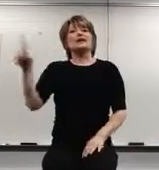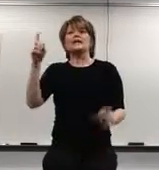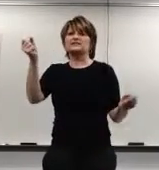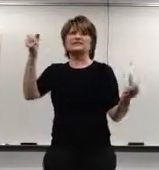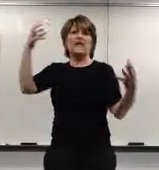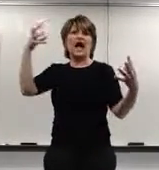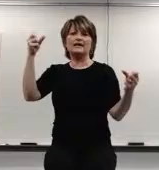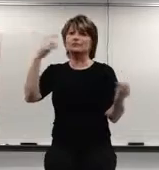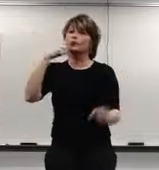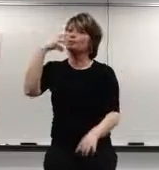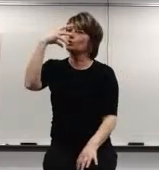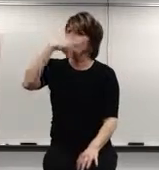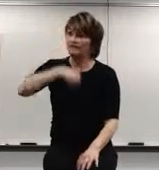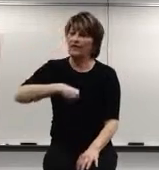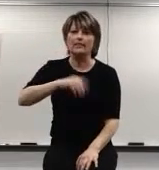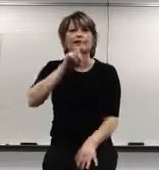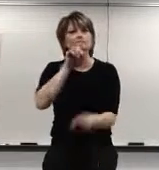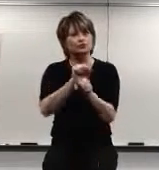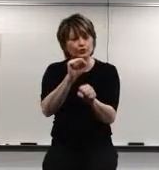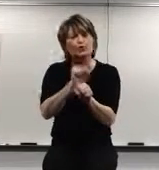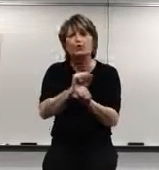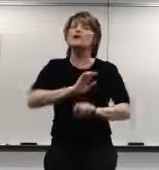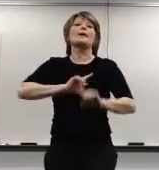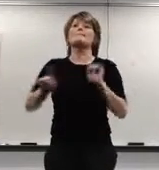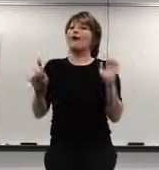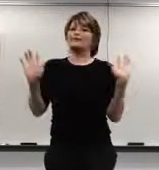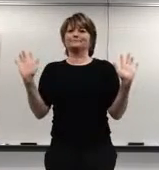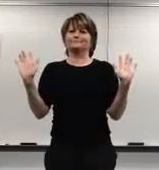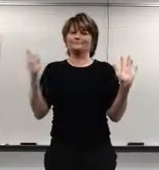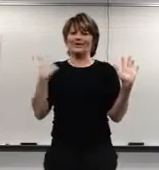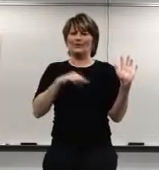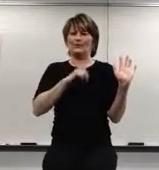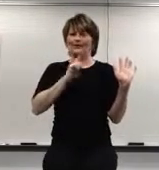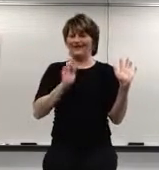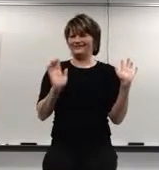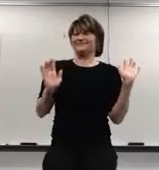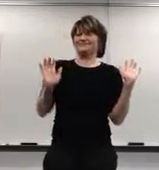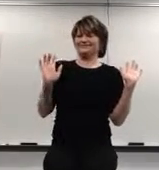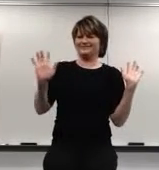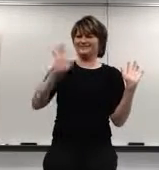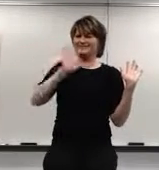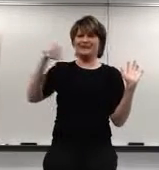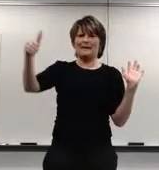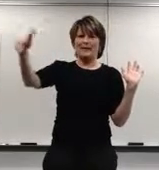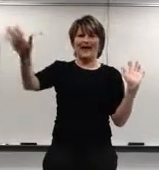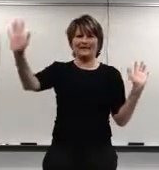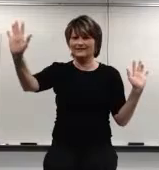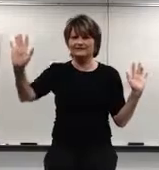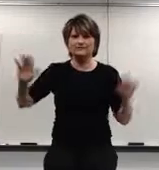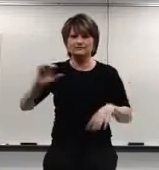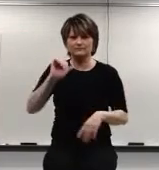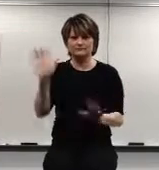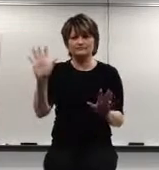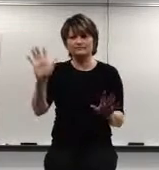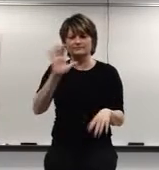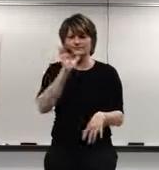He thought he was all that, and he thought his signing was beautiful, but we were like, all right, step back a little